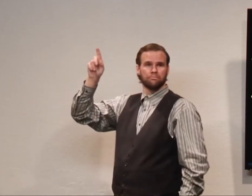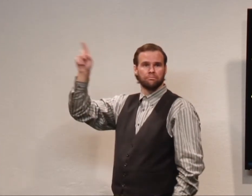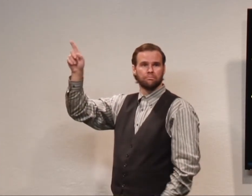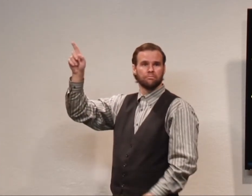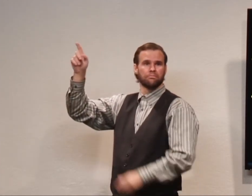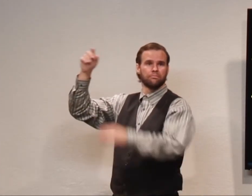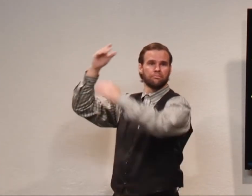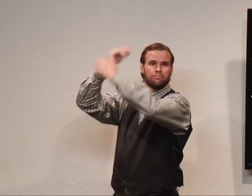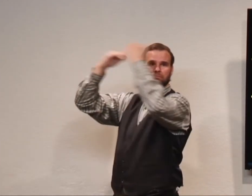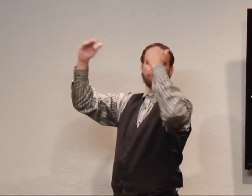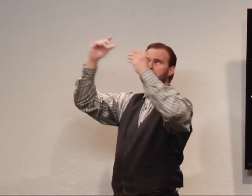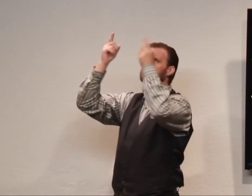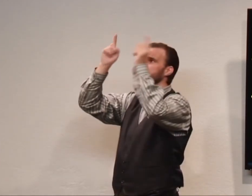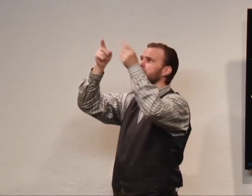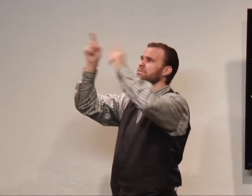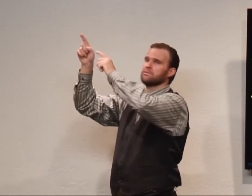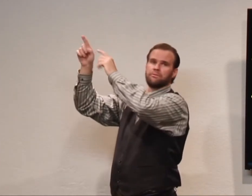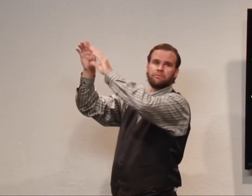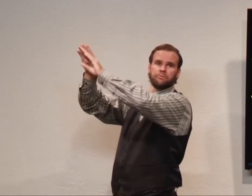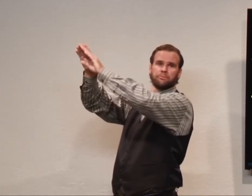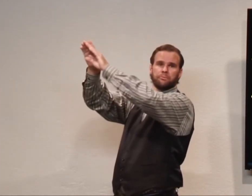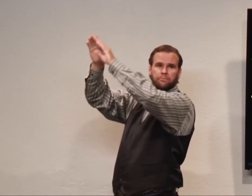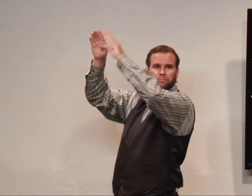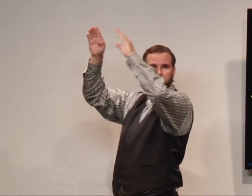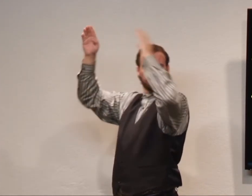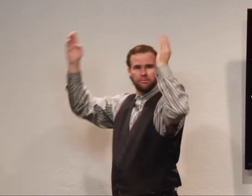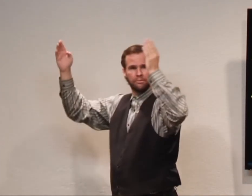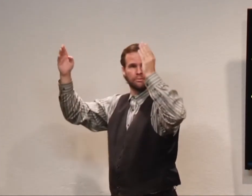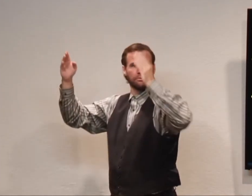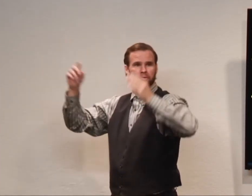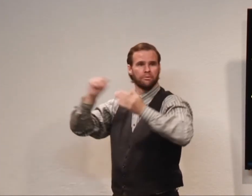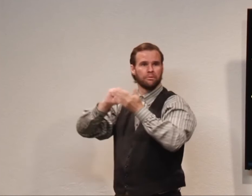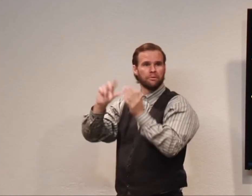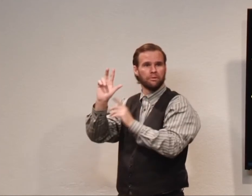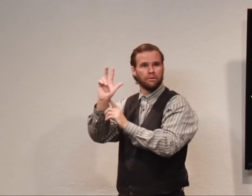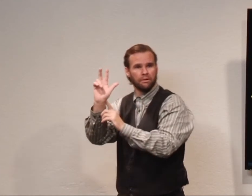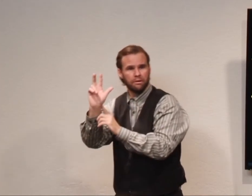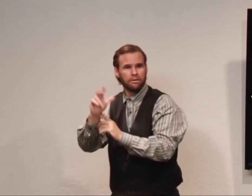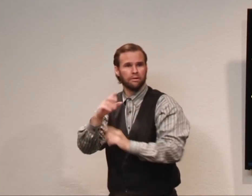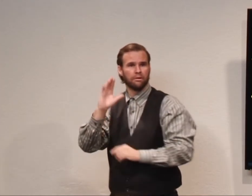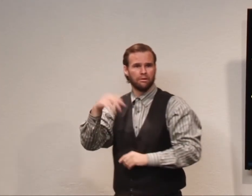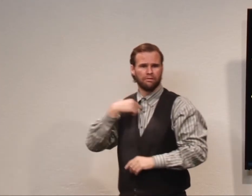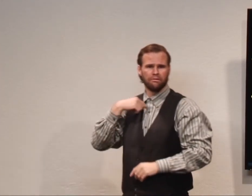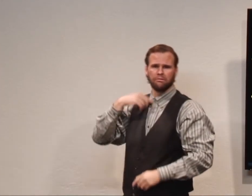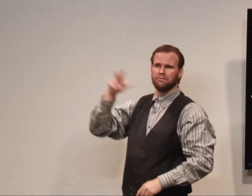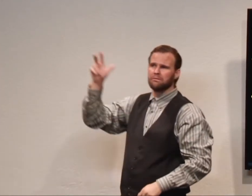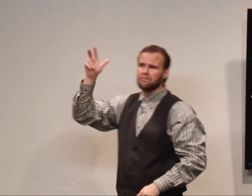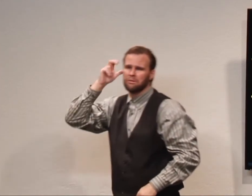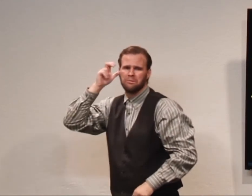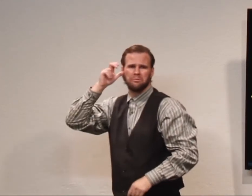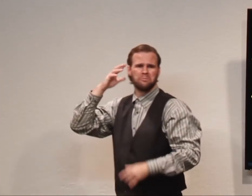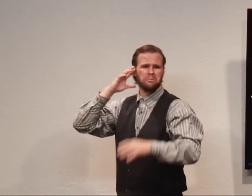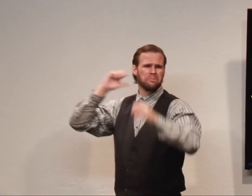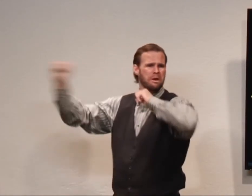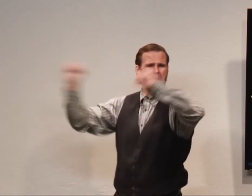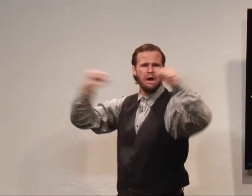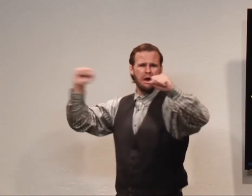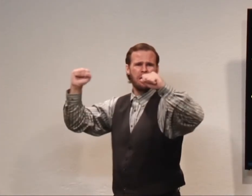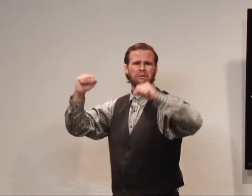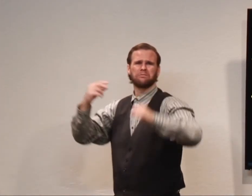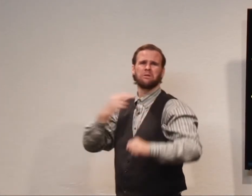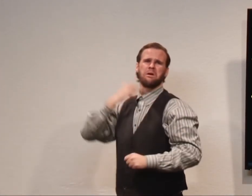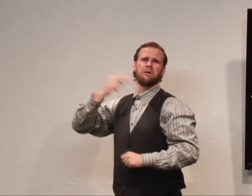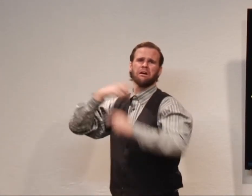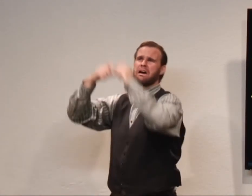and he will dwell with them, and they shall be his people, and God himself will be with them, and he will be their God."